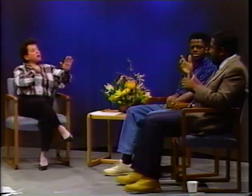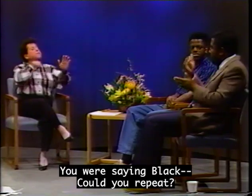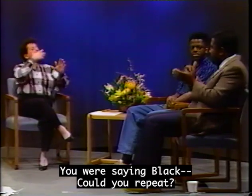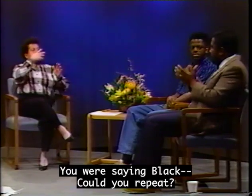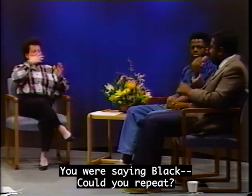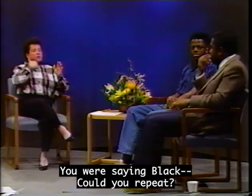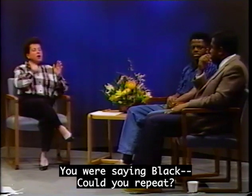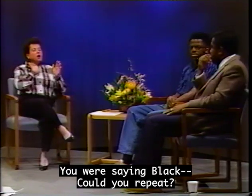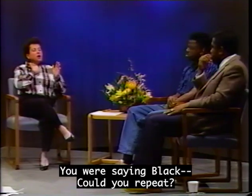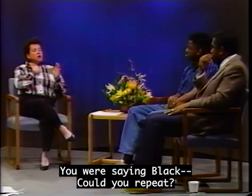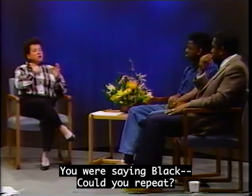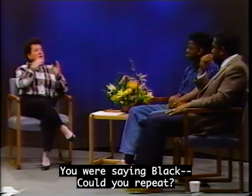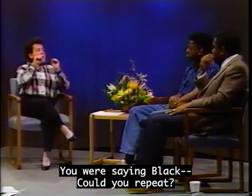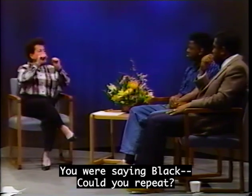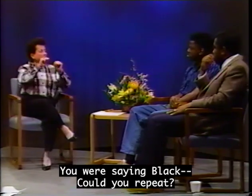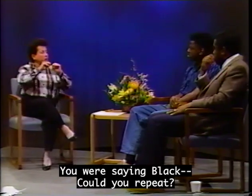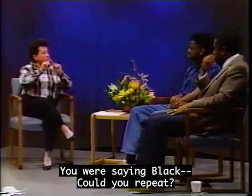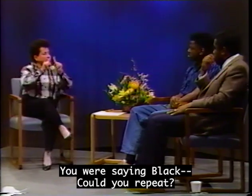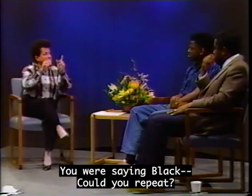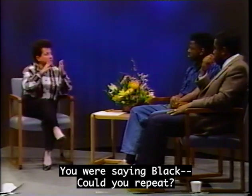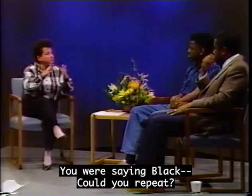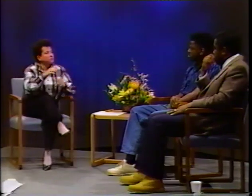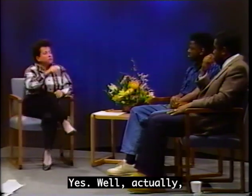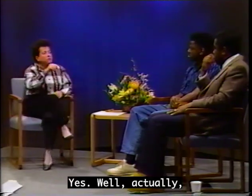you were saying black, could you repeat? Yes.